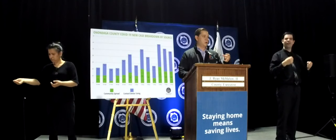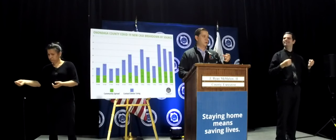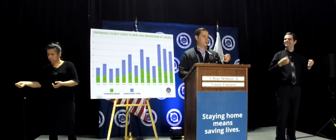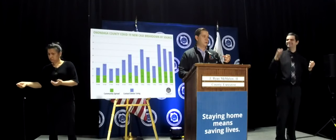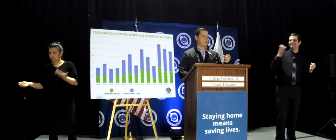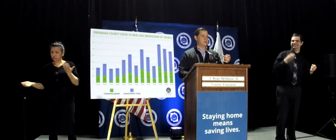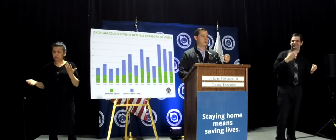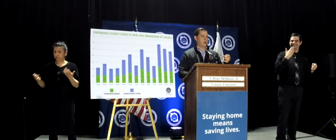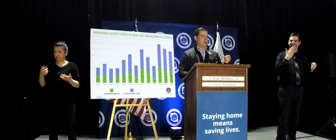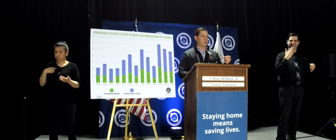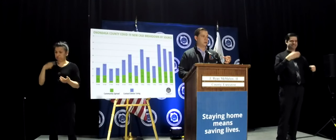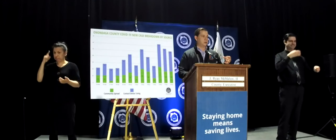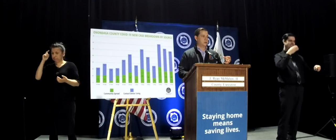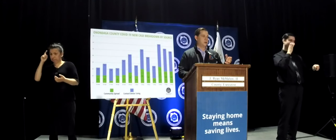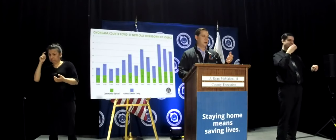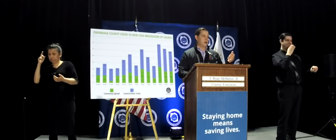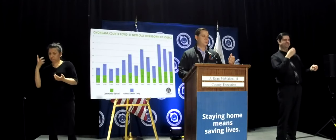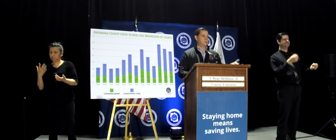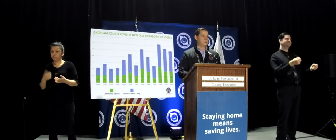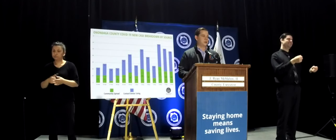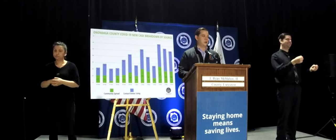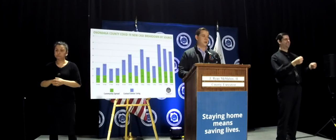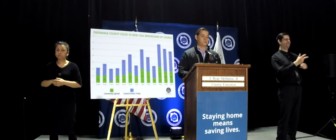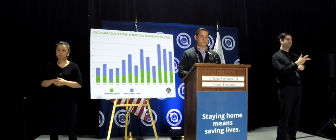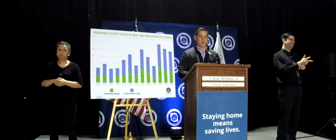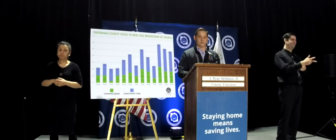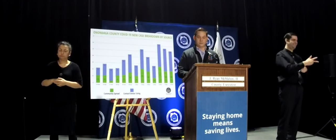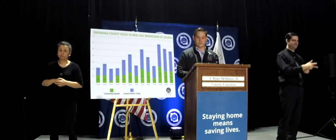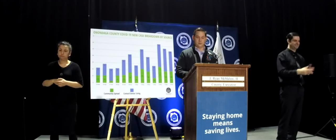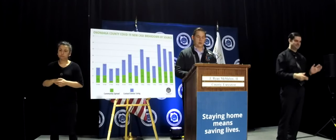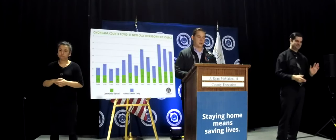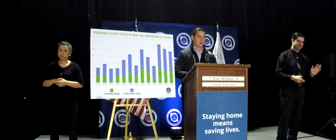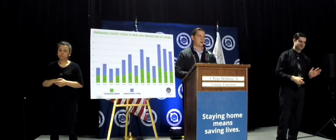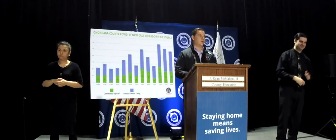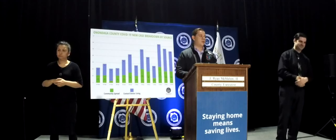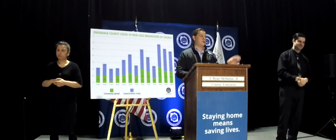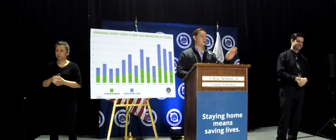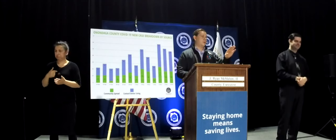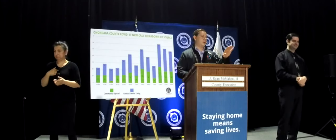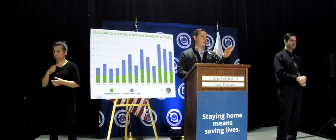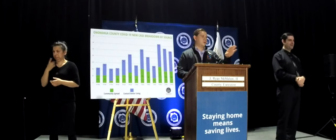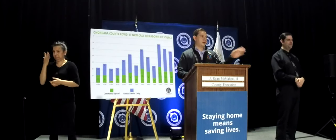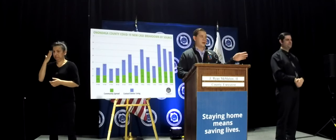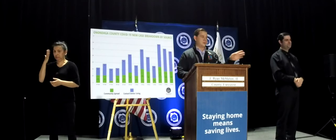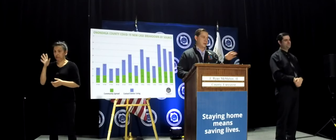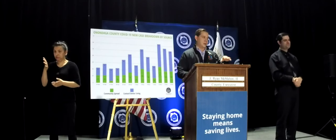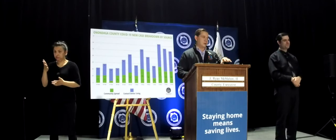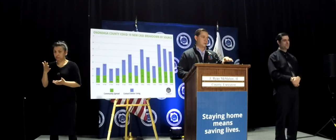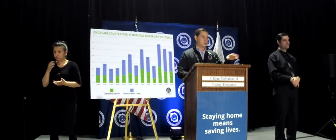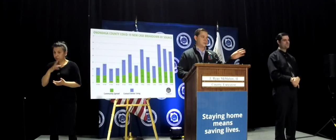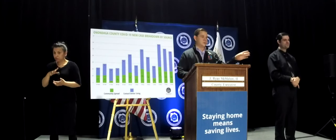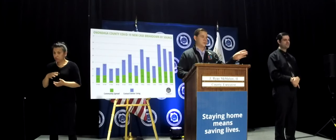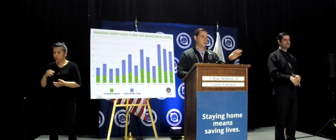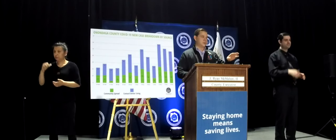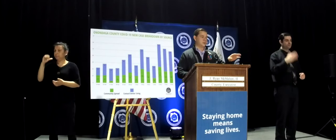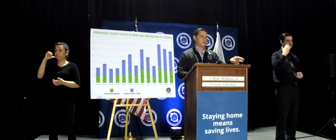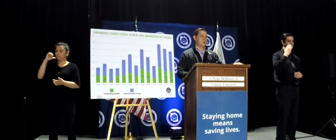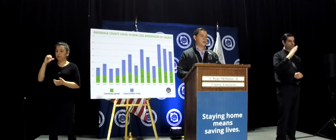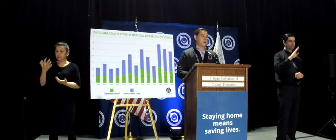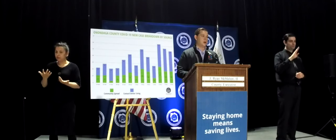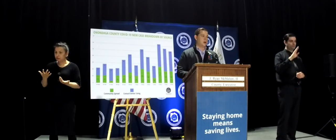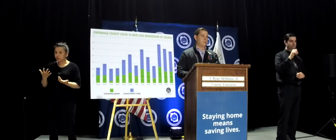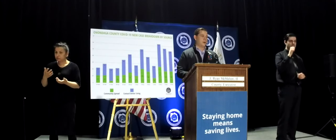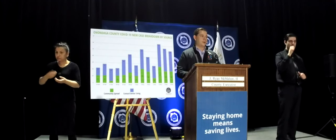into even if it's in a growler, in a car? Yeah. I know that they do it at bars right now and takeout. They do some of these